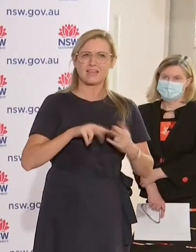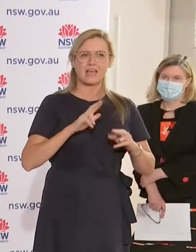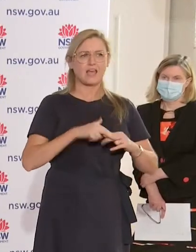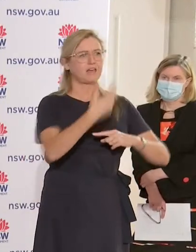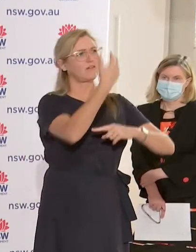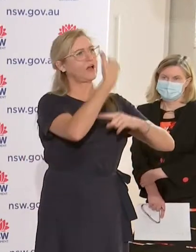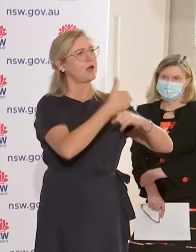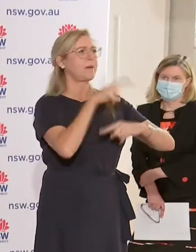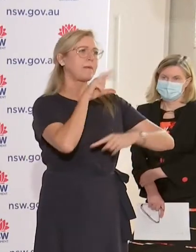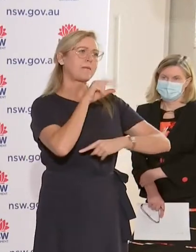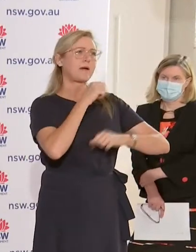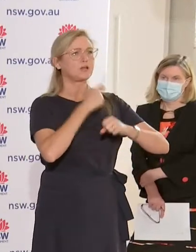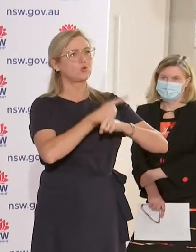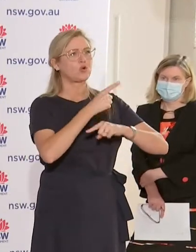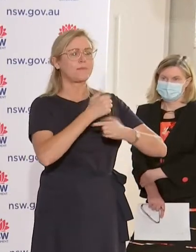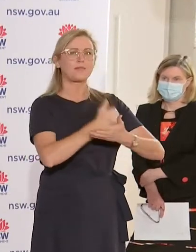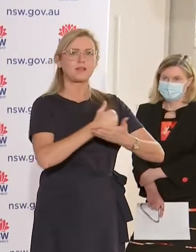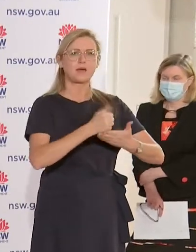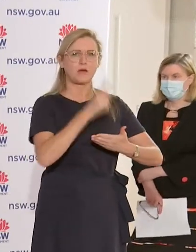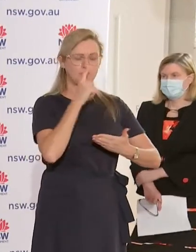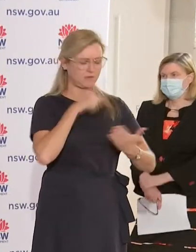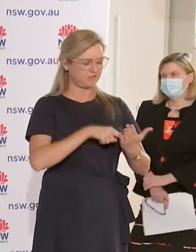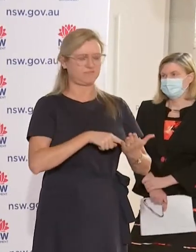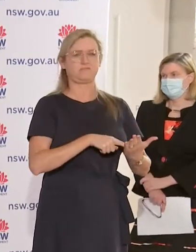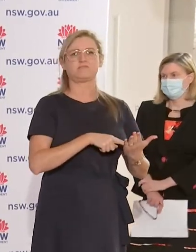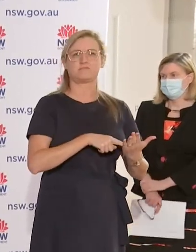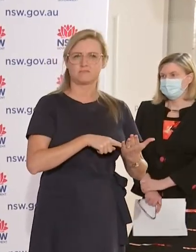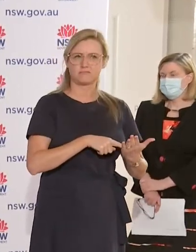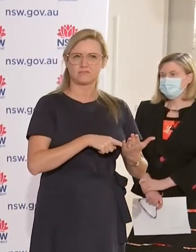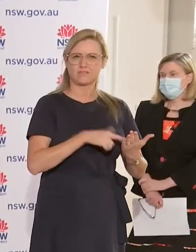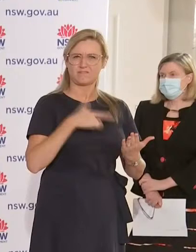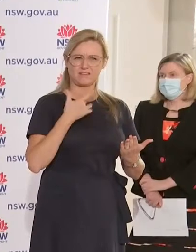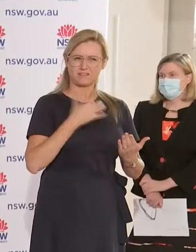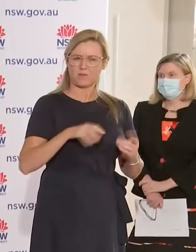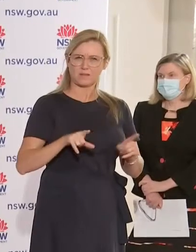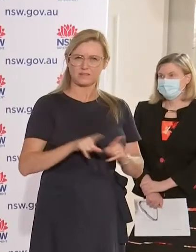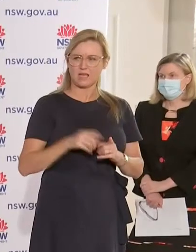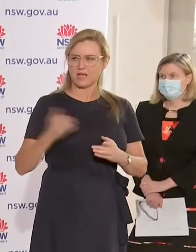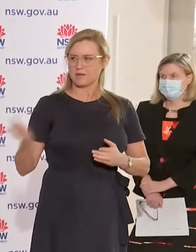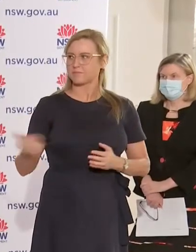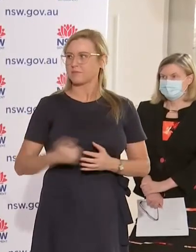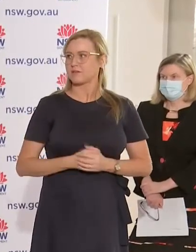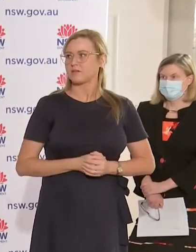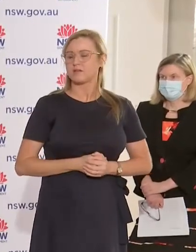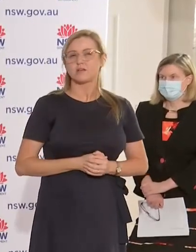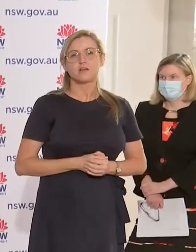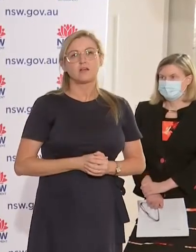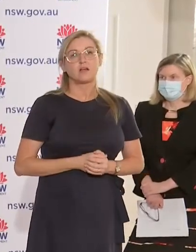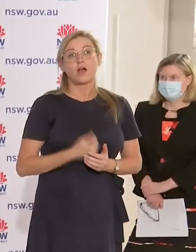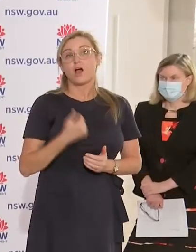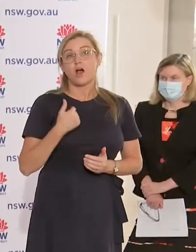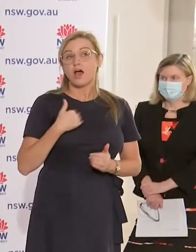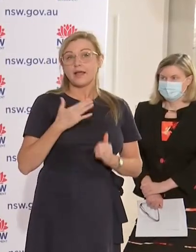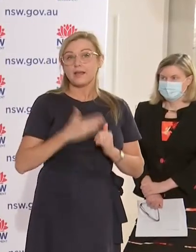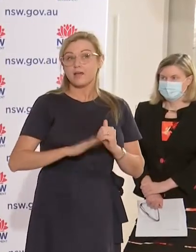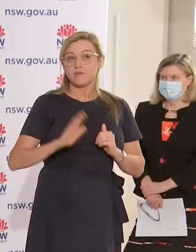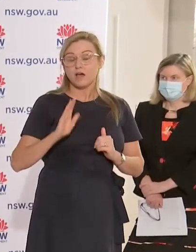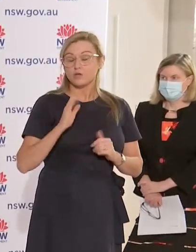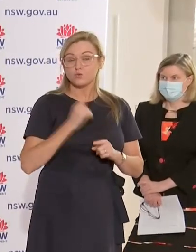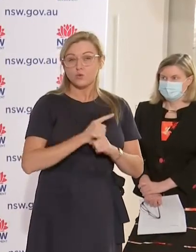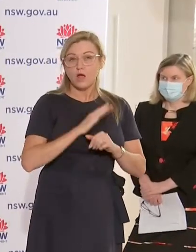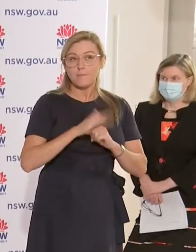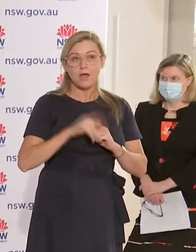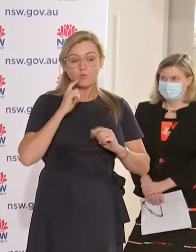who are confused at all the chance to ask questions of the government. Of course, but we never said that we would change this format every day. Quite the contrary, we